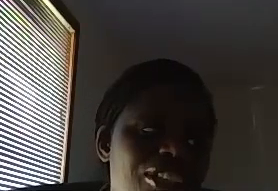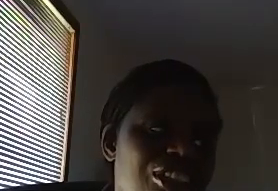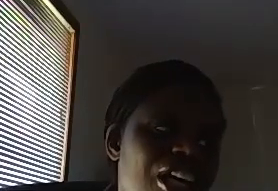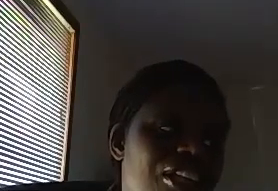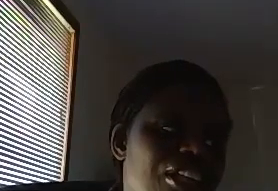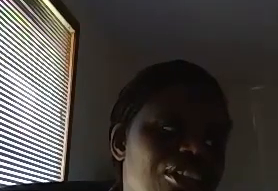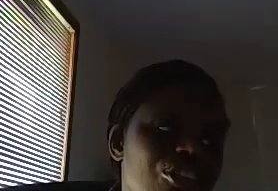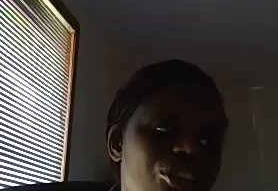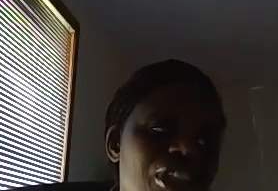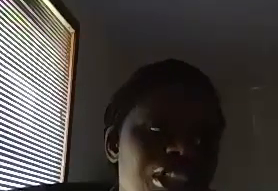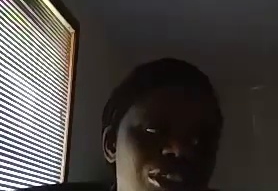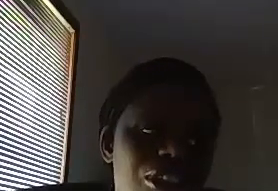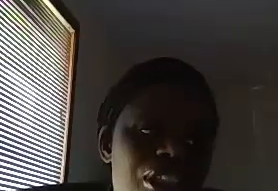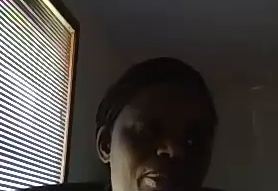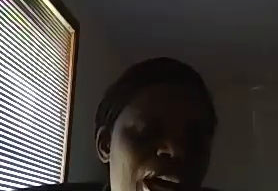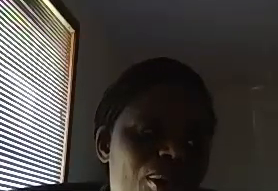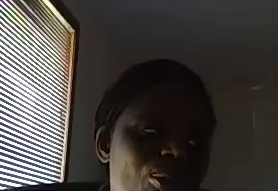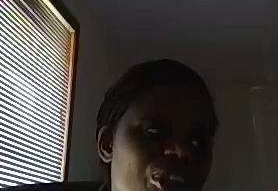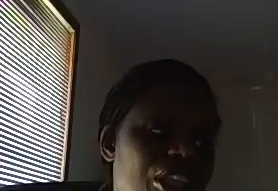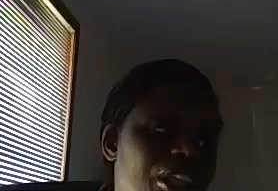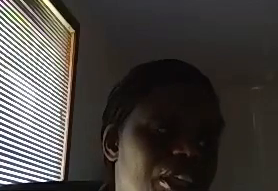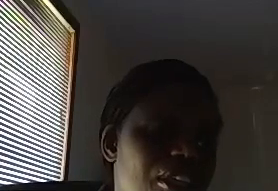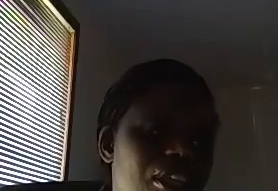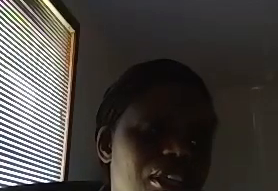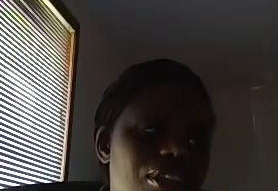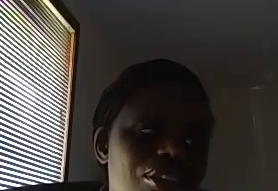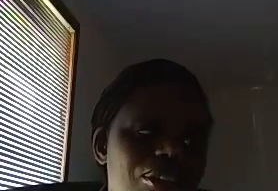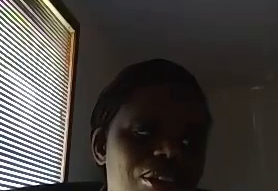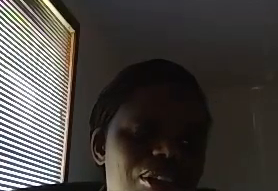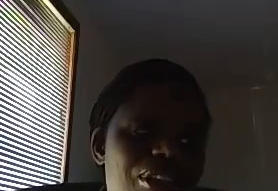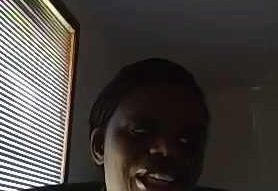of anxiety and stress, not only